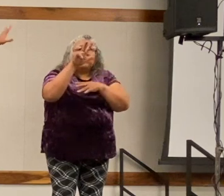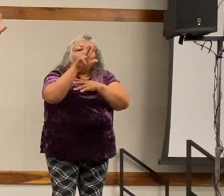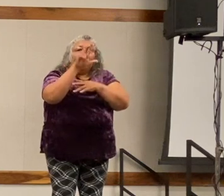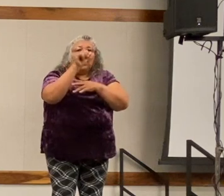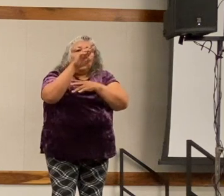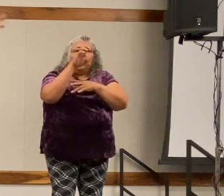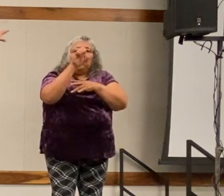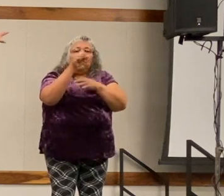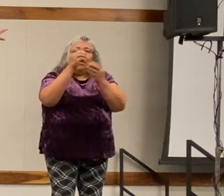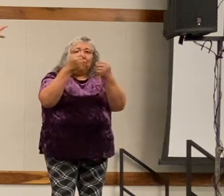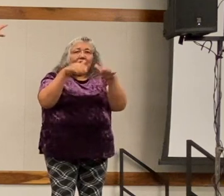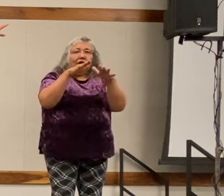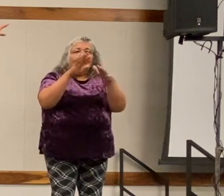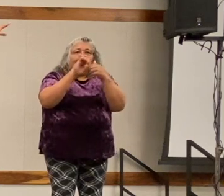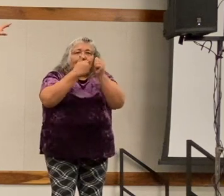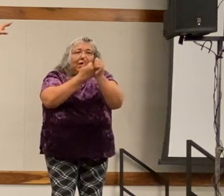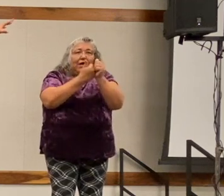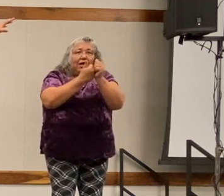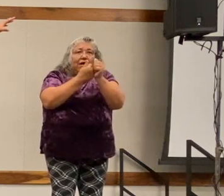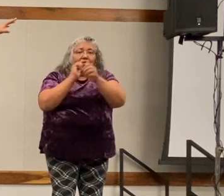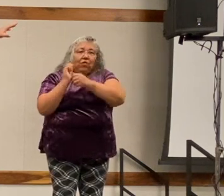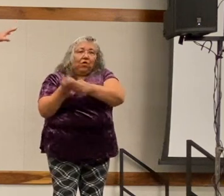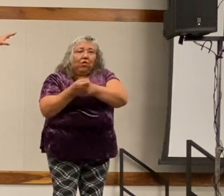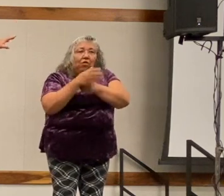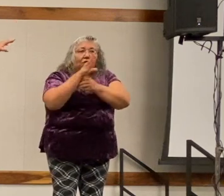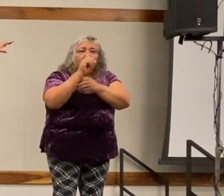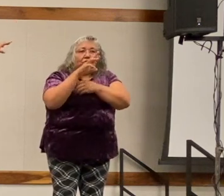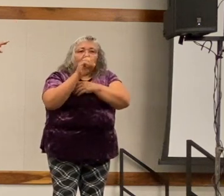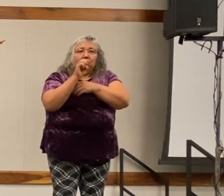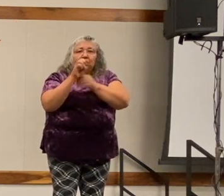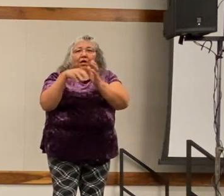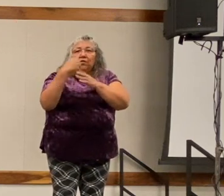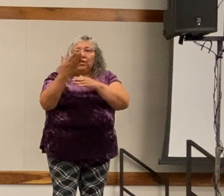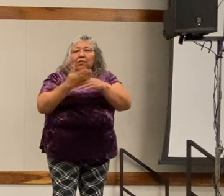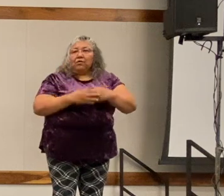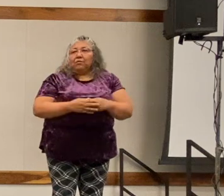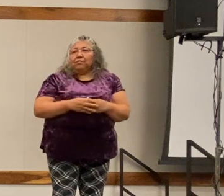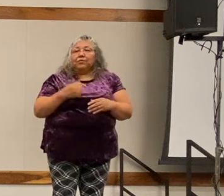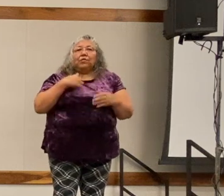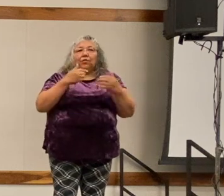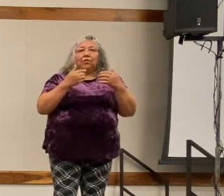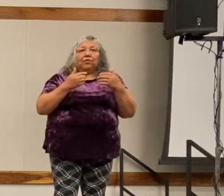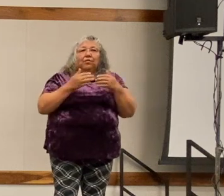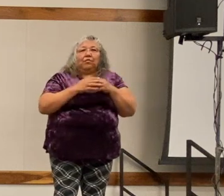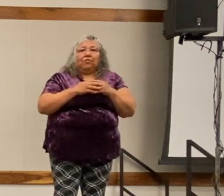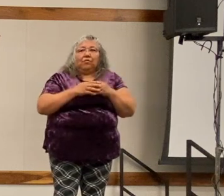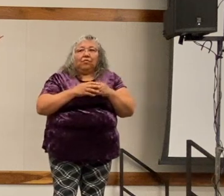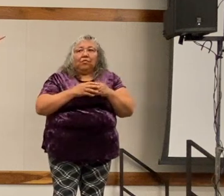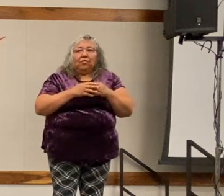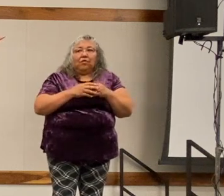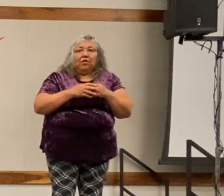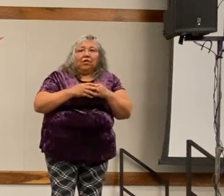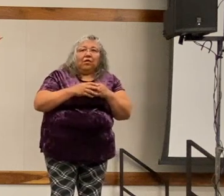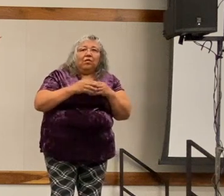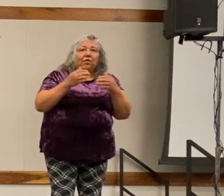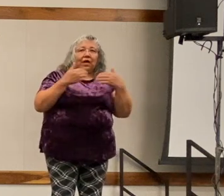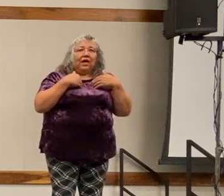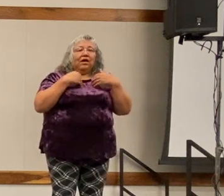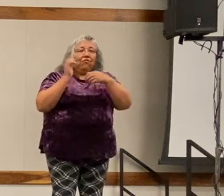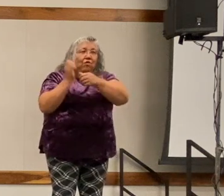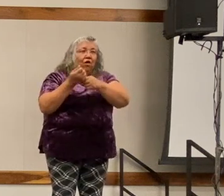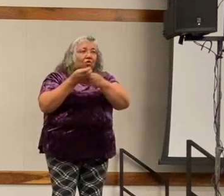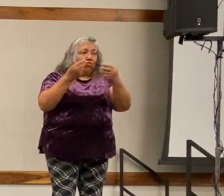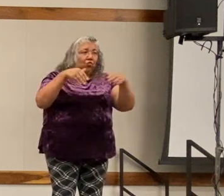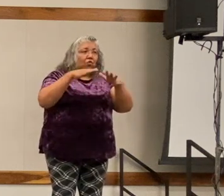of land, and it's right behind the golf course out there, right? So we got golf course property,